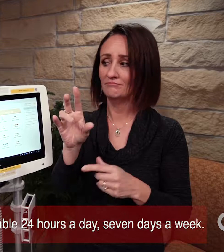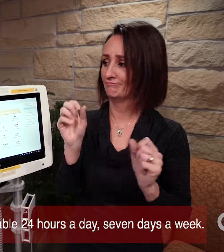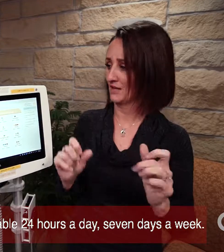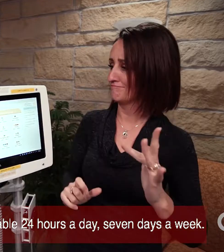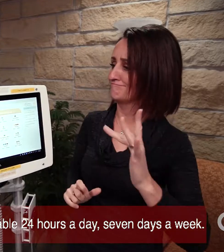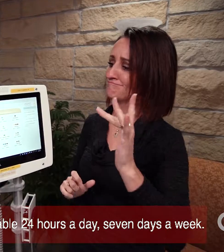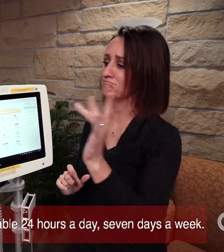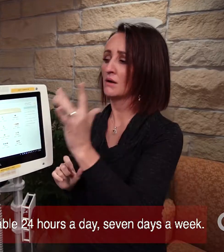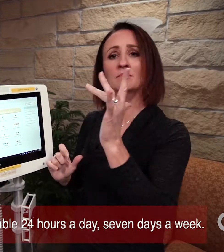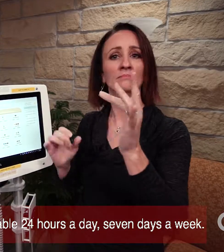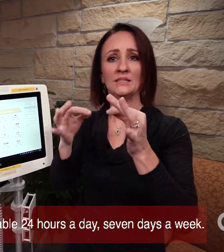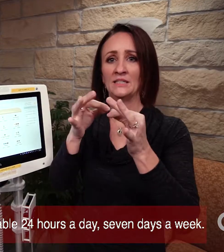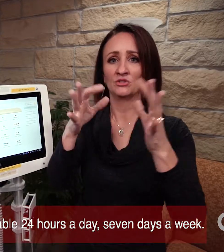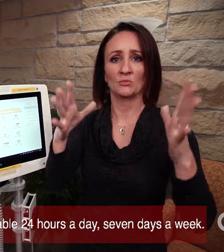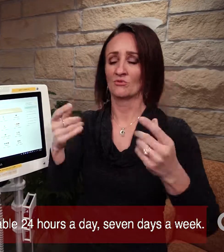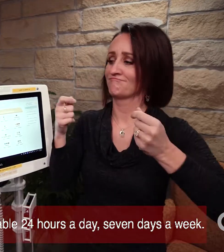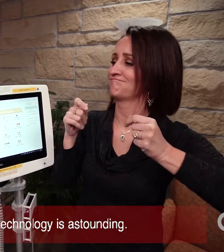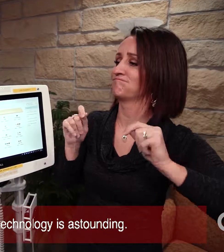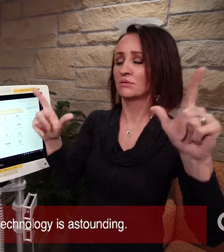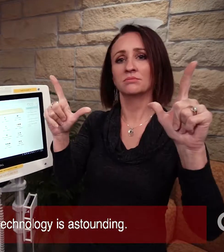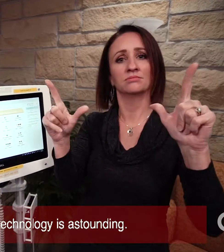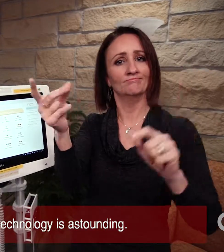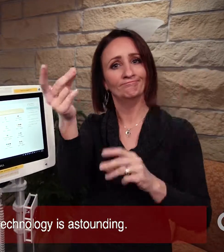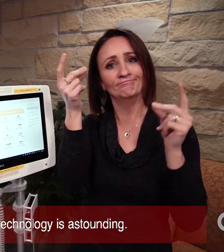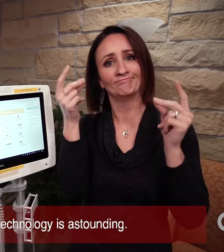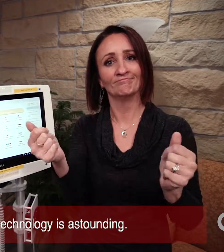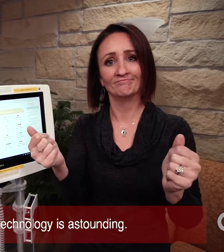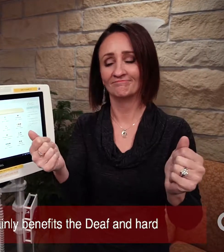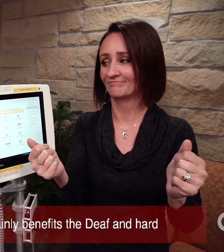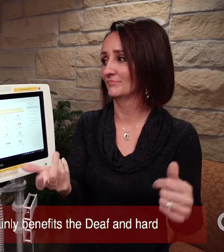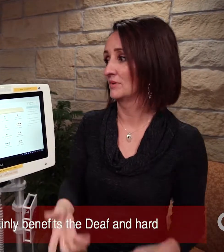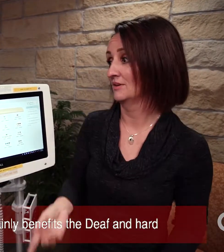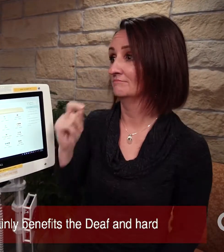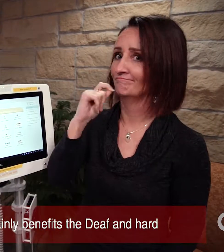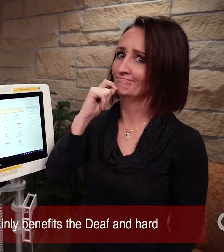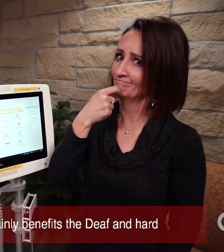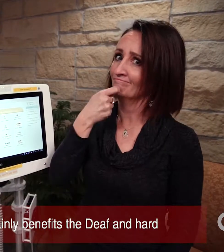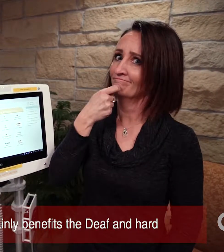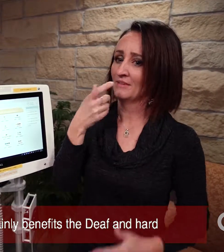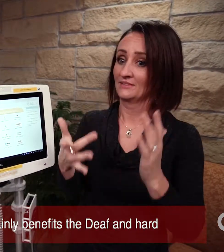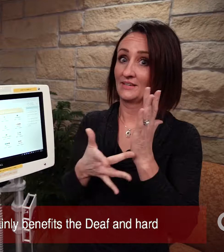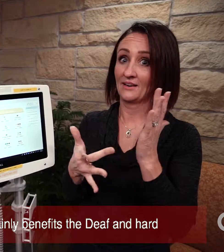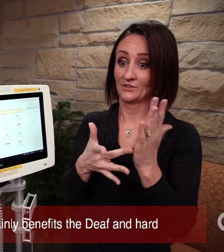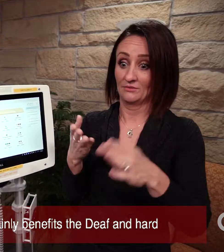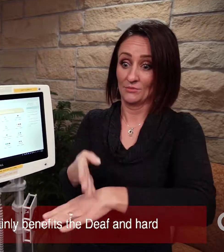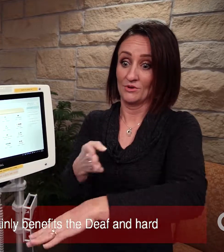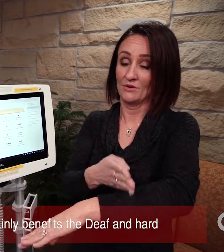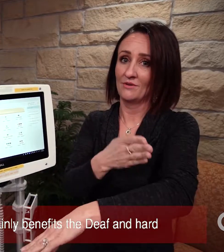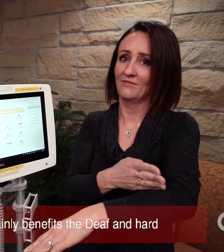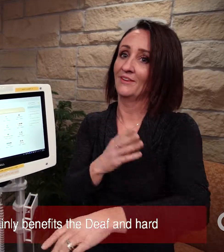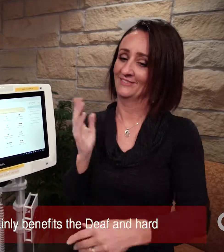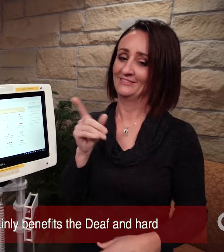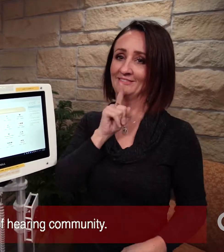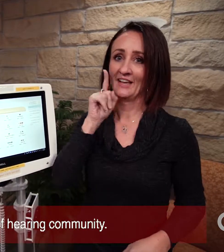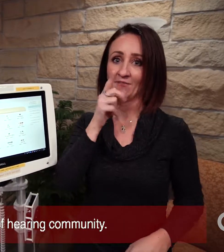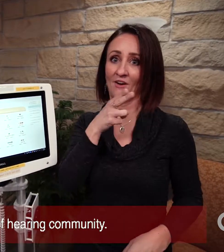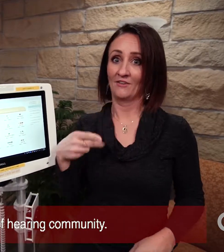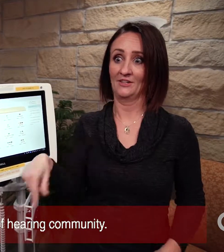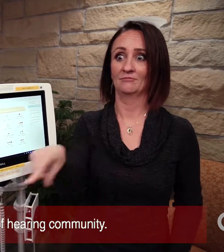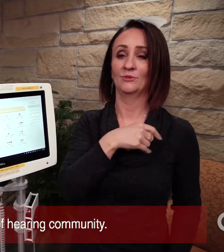days a week. The technology is astounding, and it certainly benefits the deaf and hard of hearing